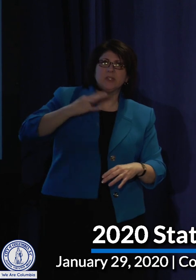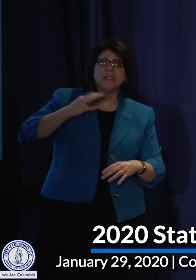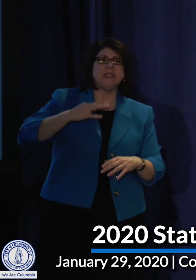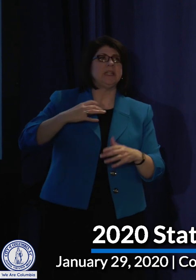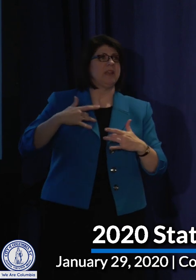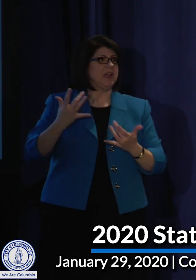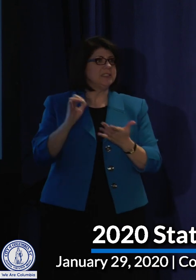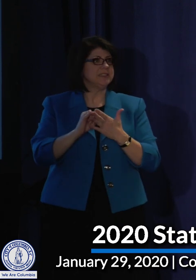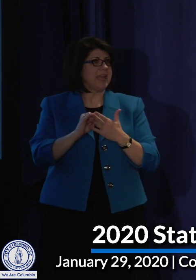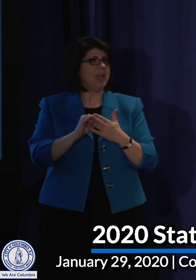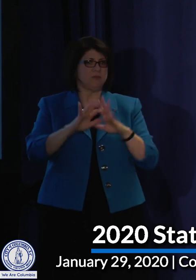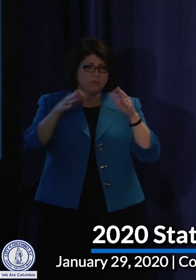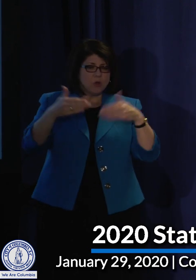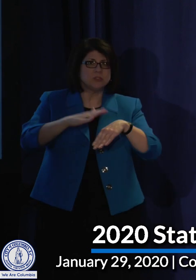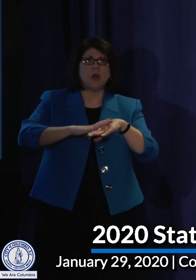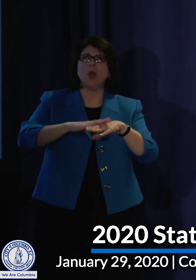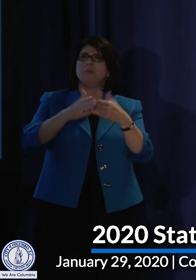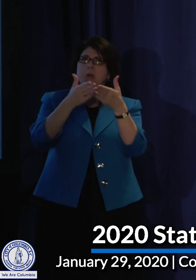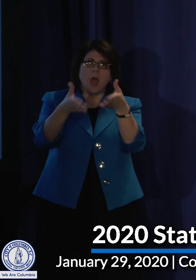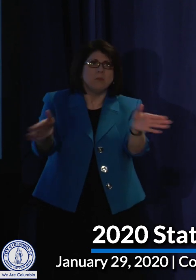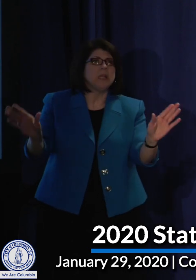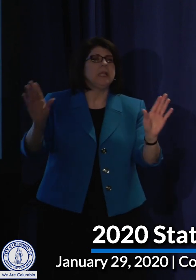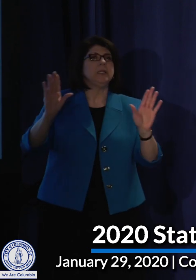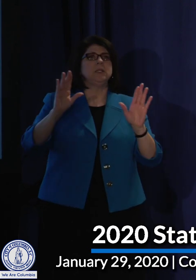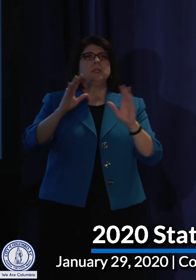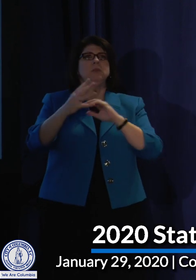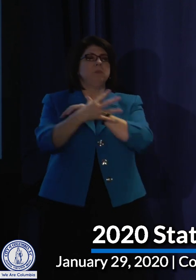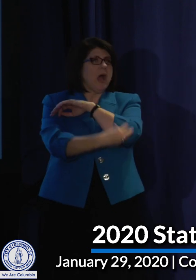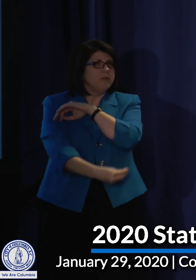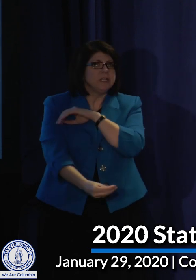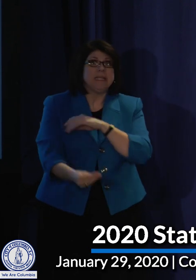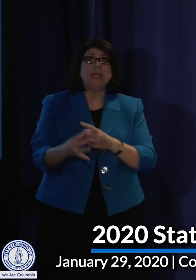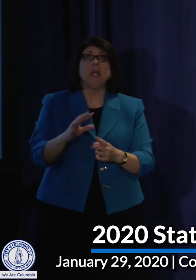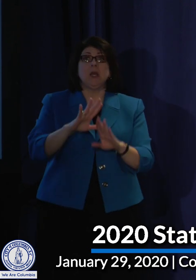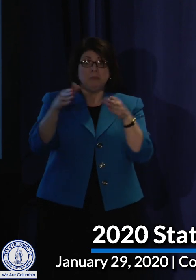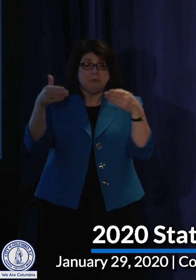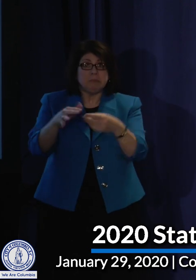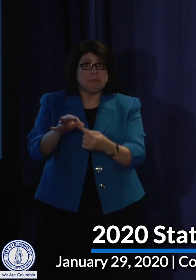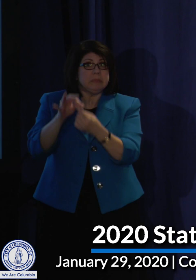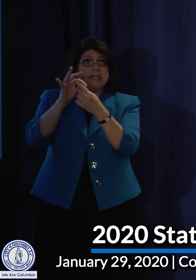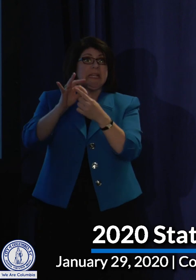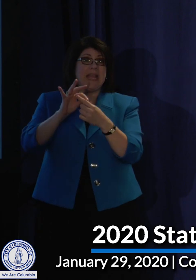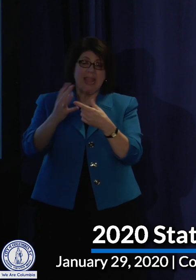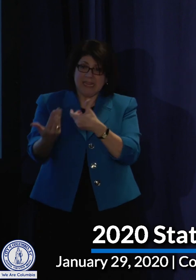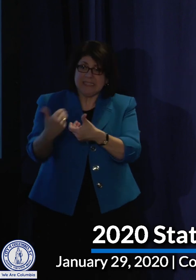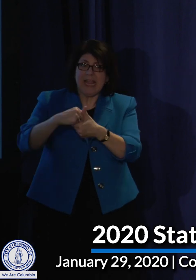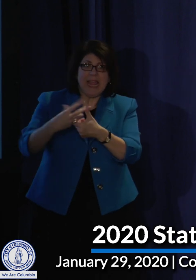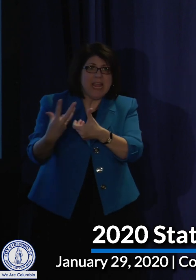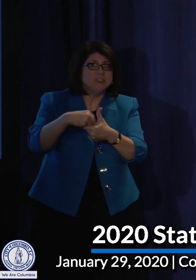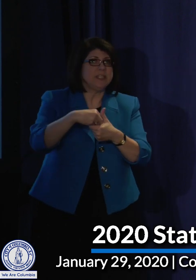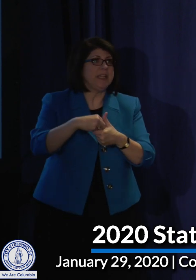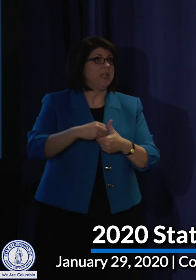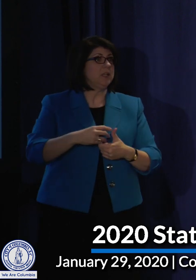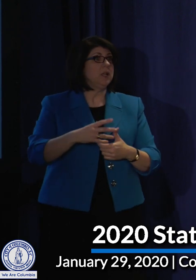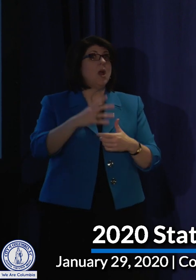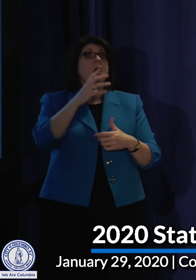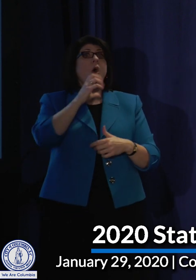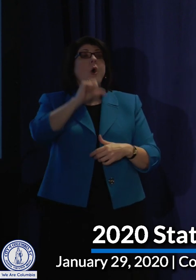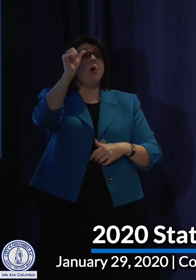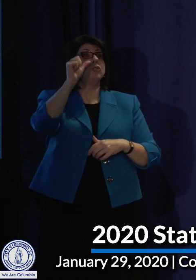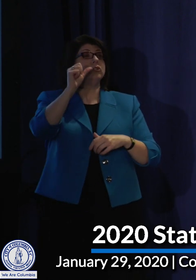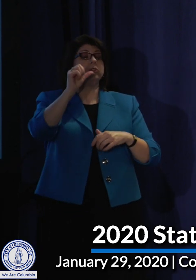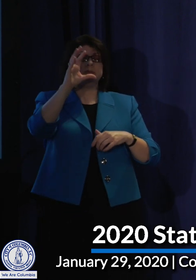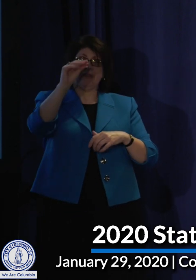address public problems as it relates to drivers of poverty, particularly focusing on engaging our residents 50 and older in